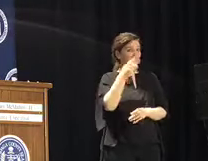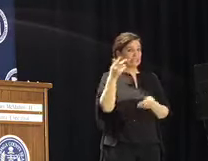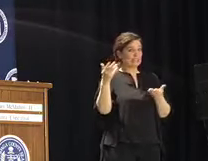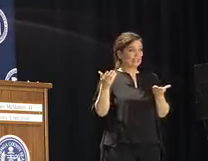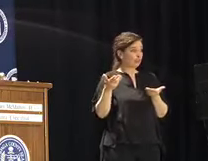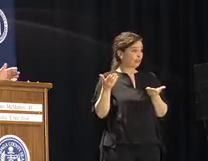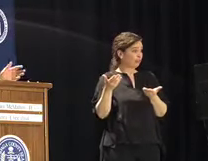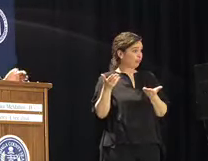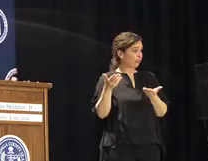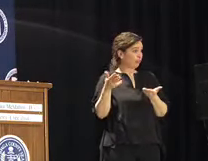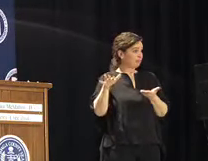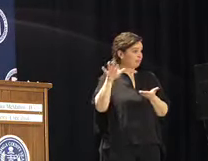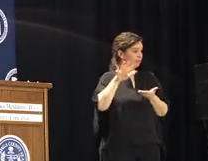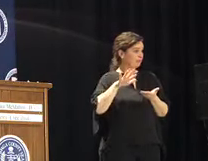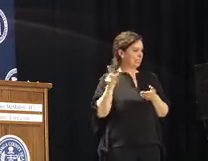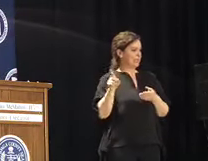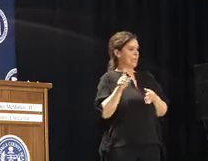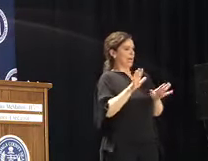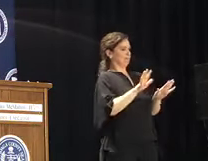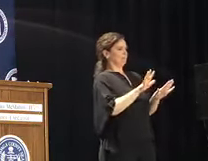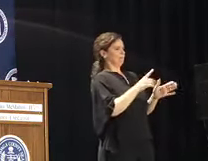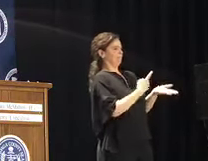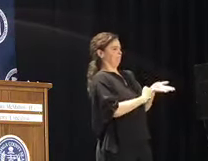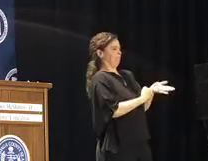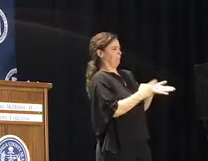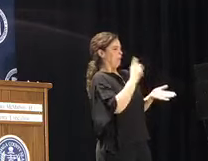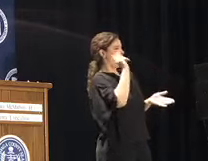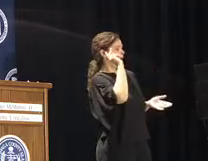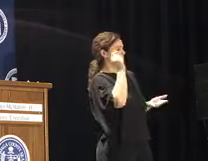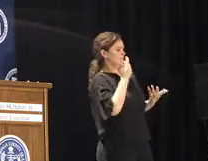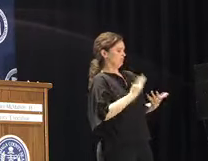I spoke to the governor's office today on a couple of different items, and